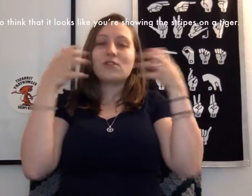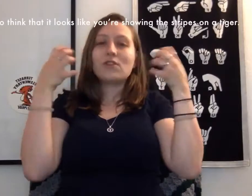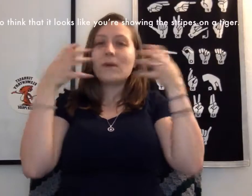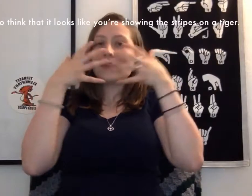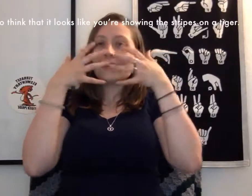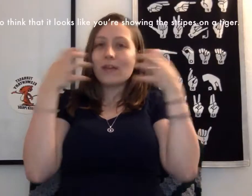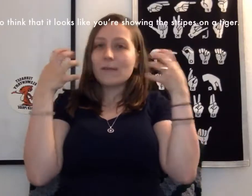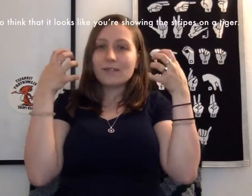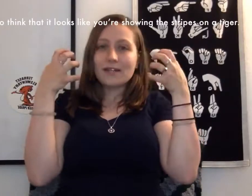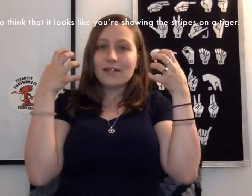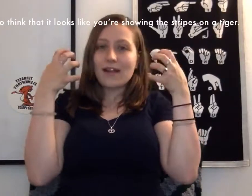showing the stripes on a tiger.